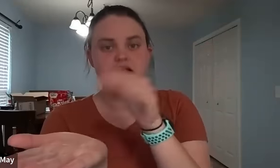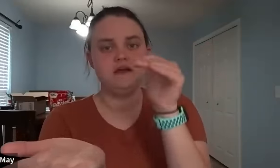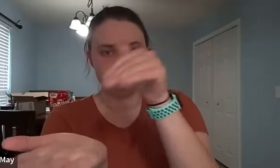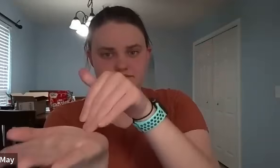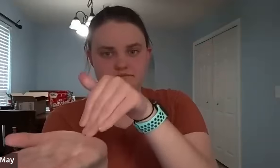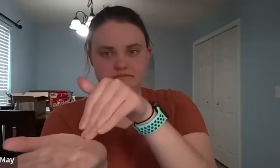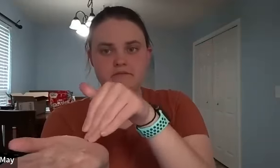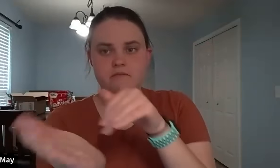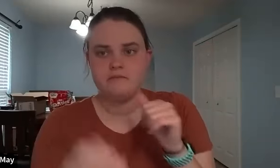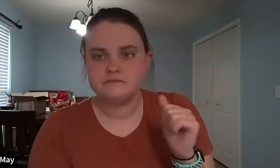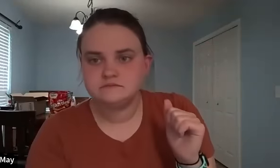1,000.